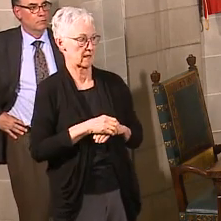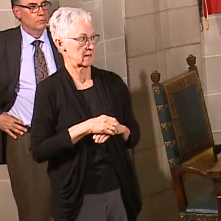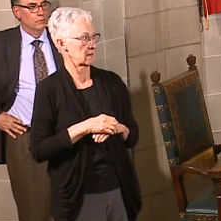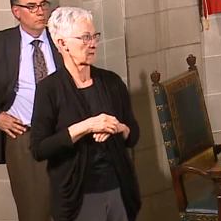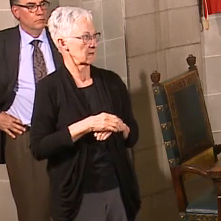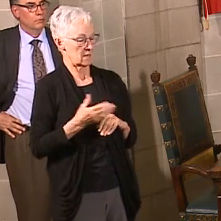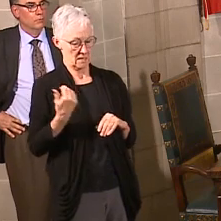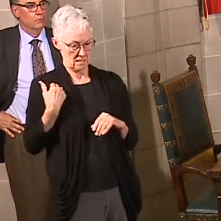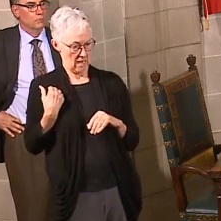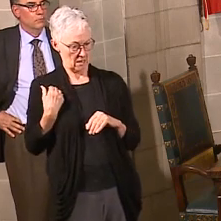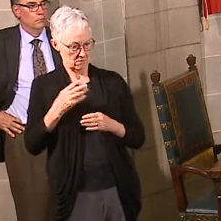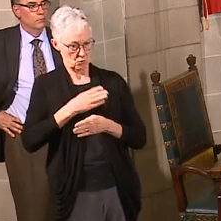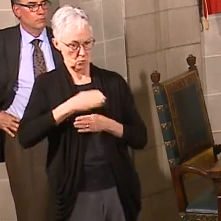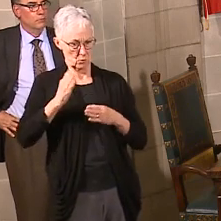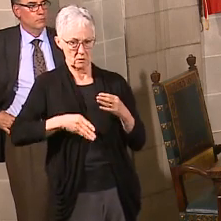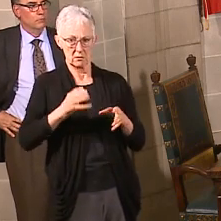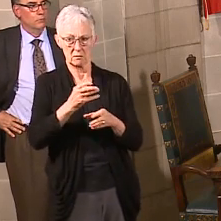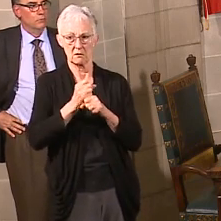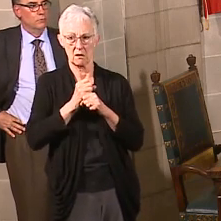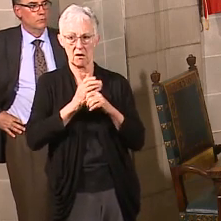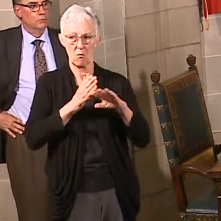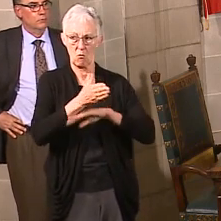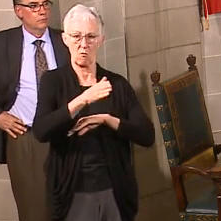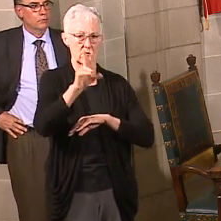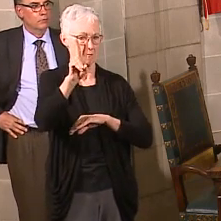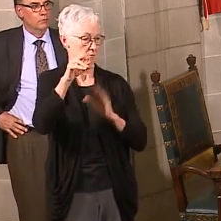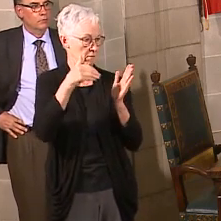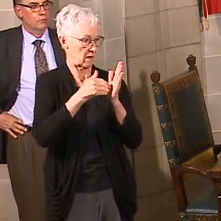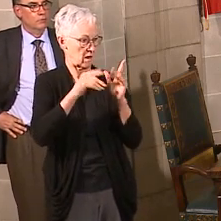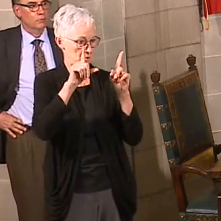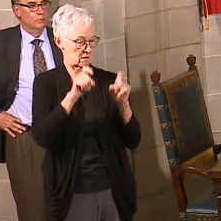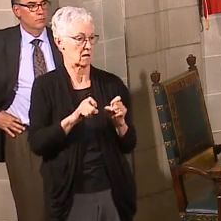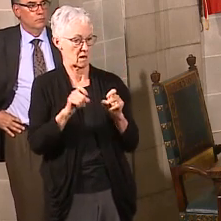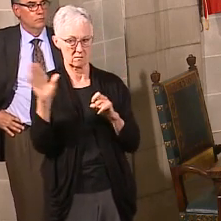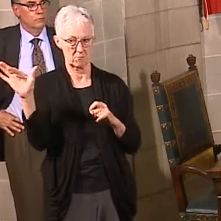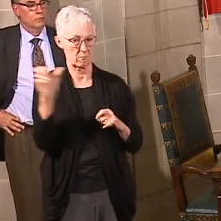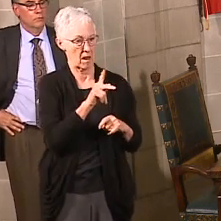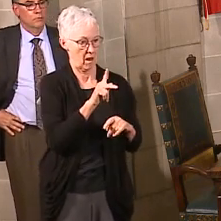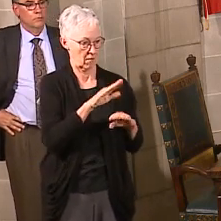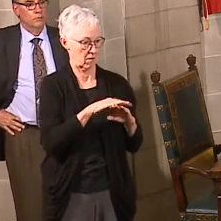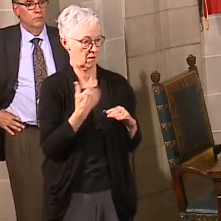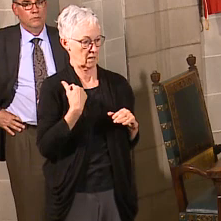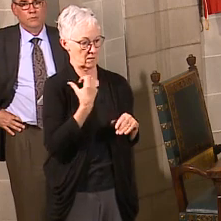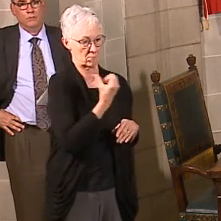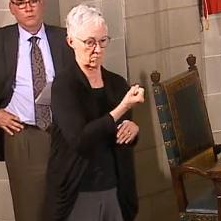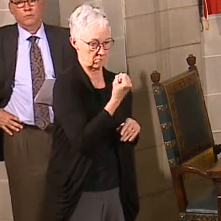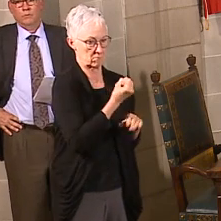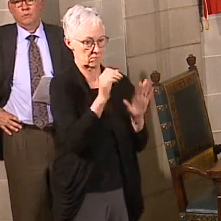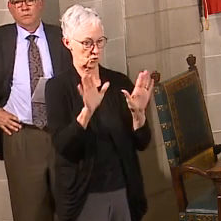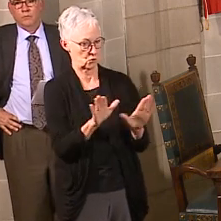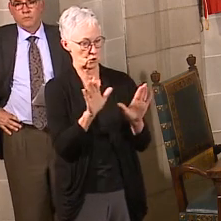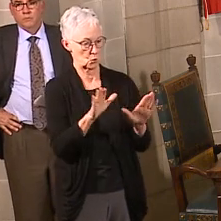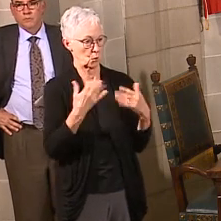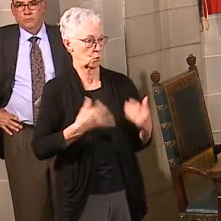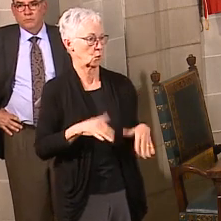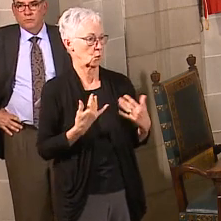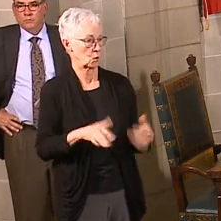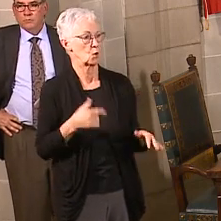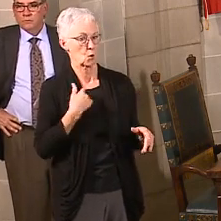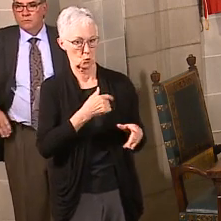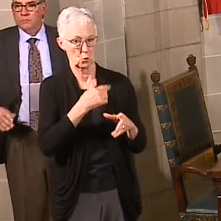the state, we got back over 2,000 tests over the course of Saturday and Sunday. So the capacity, we got more tests